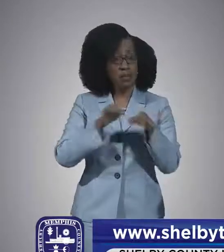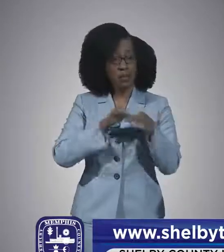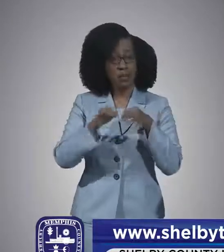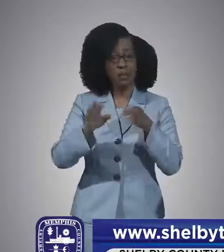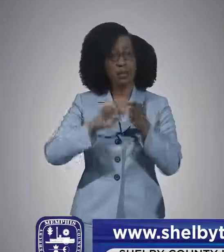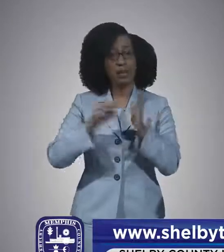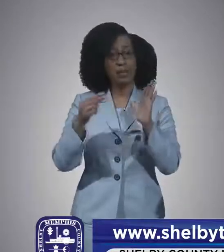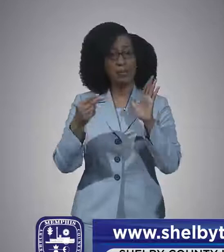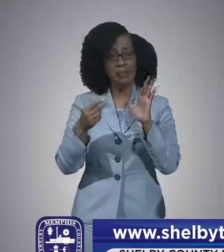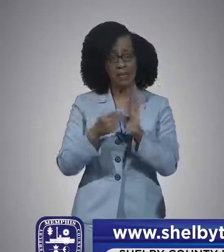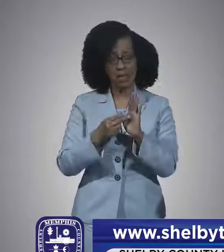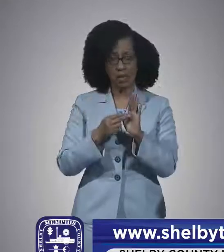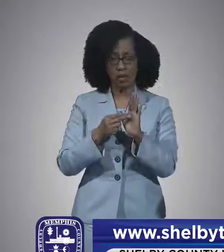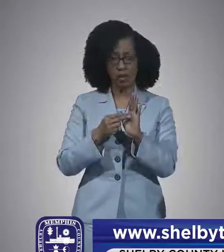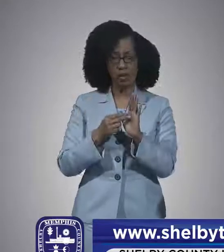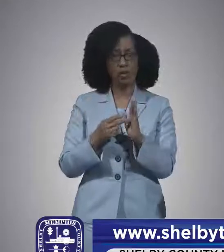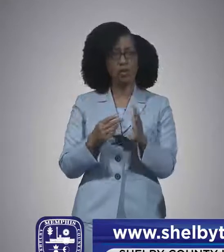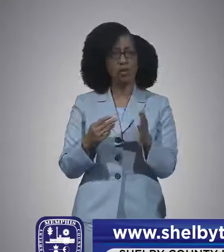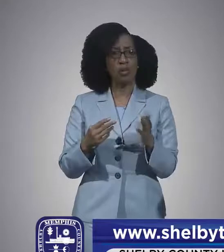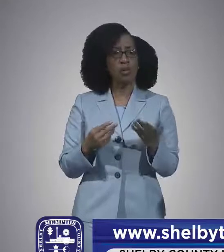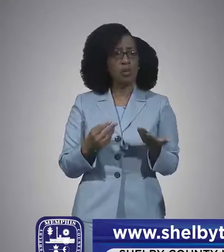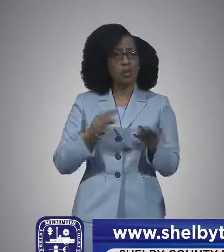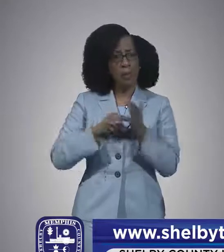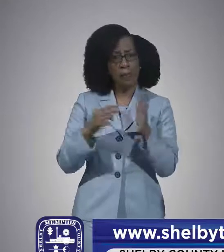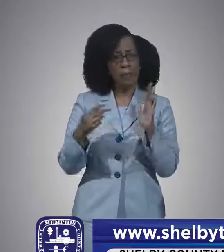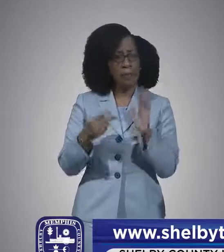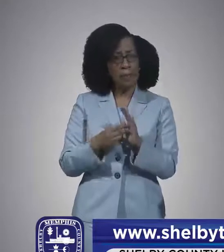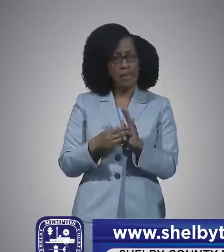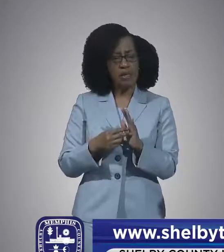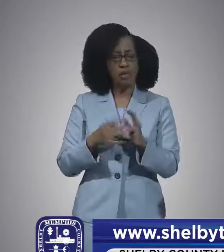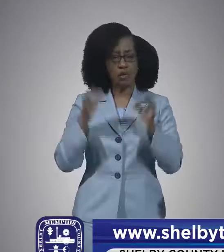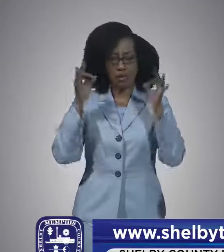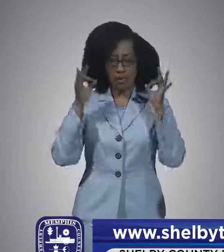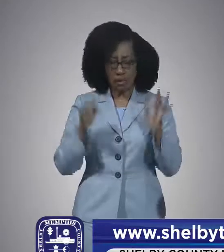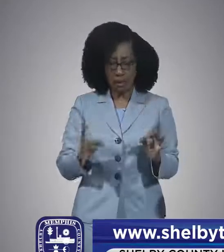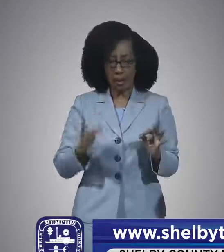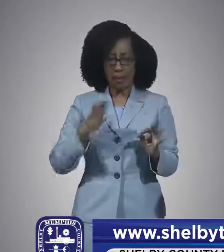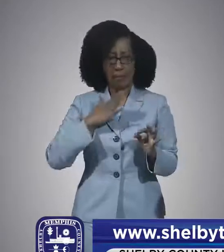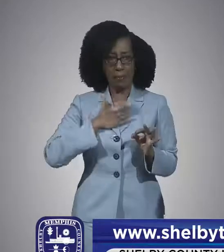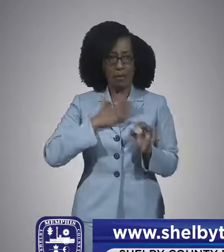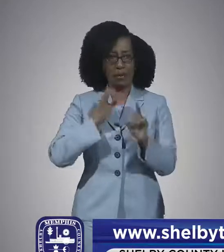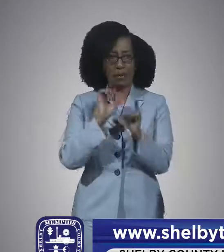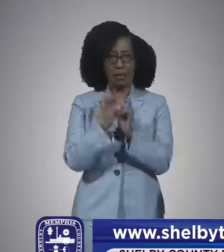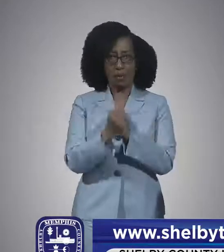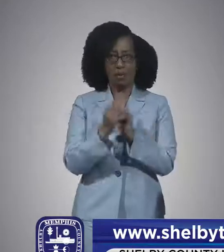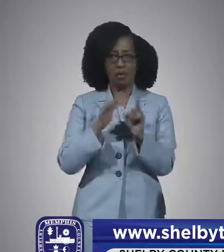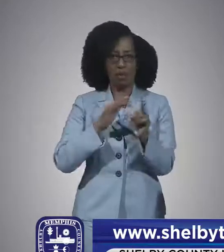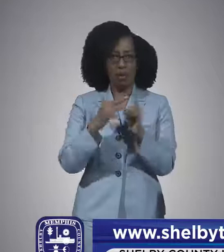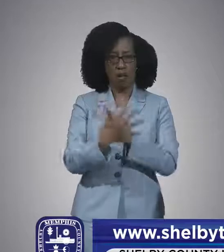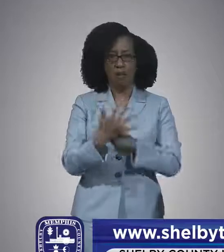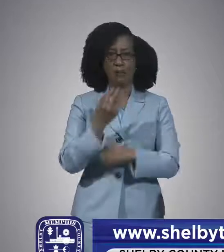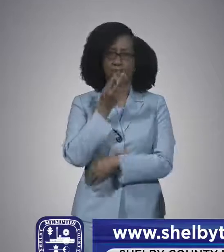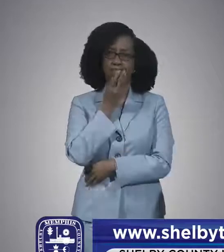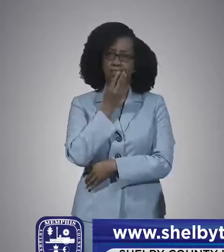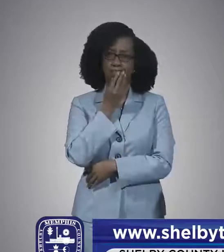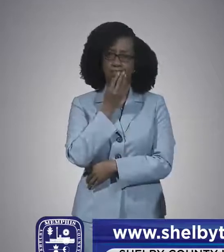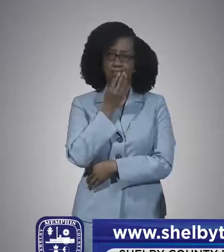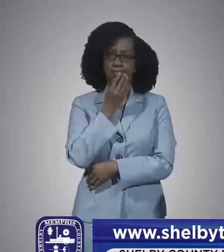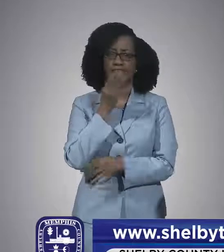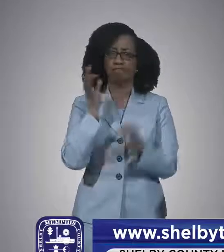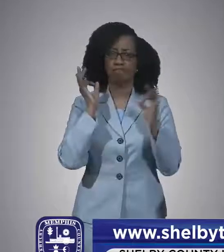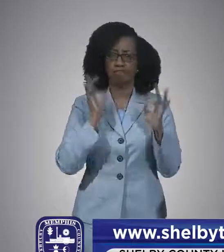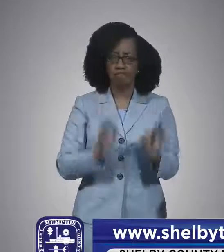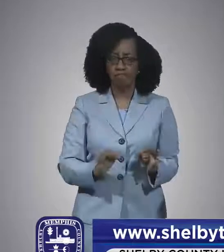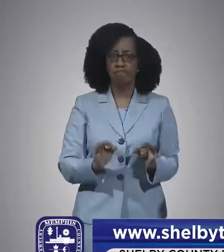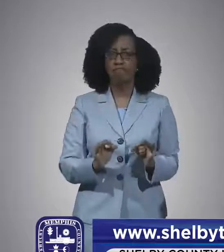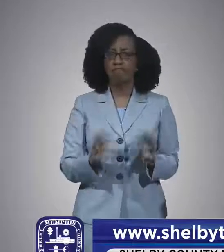to vote with your feet, essentially, what it means to assess your level of risk. Given the data and where we are in our community,